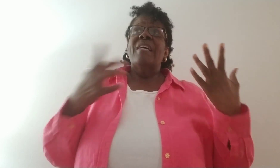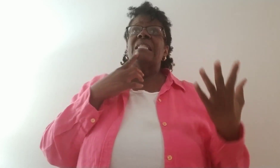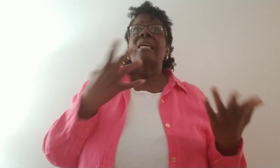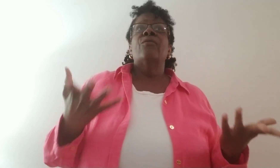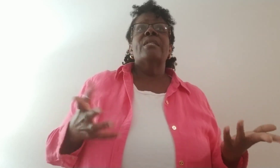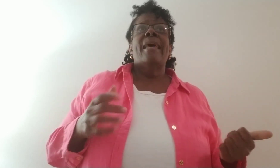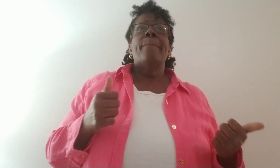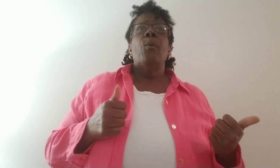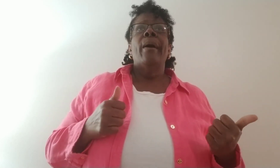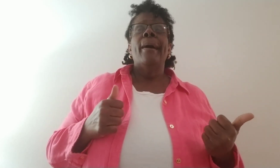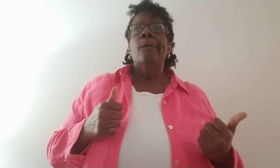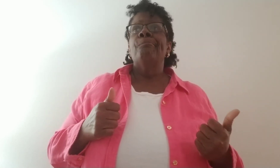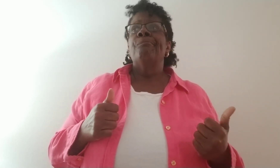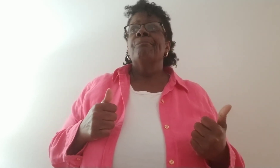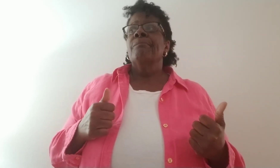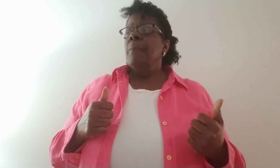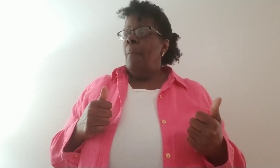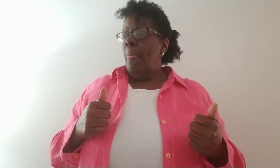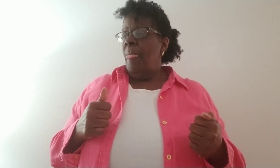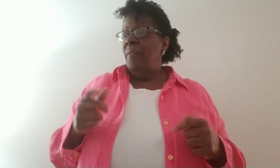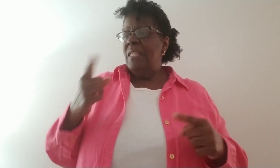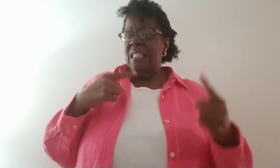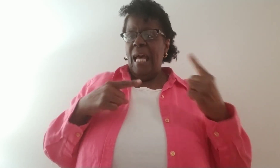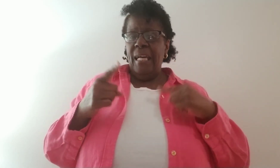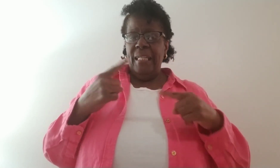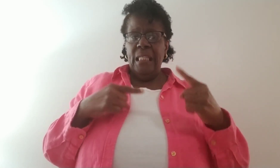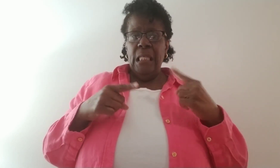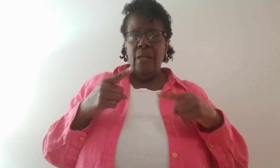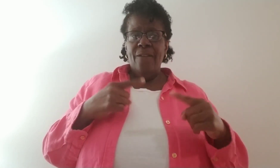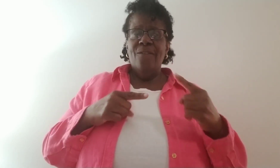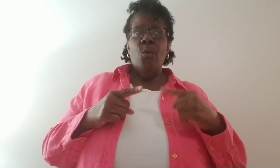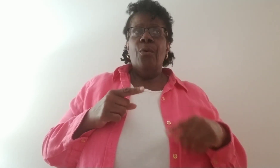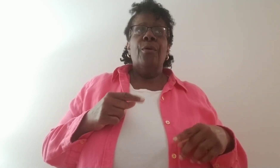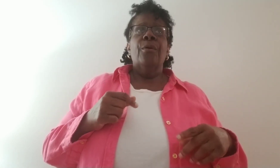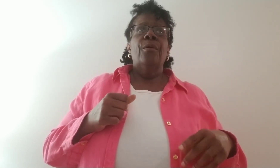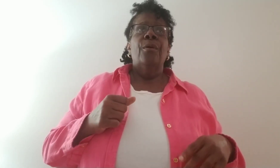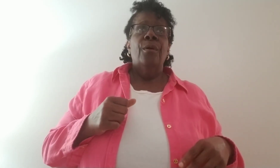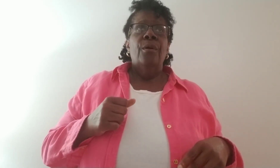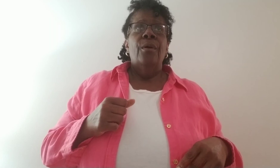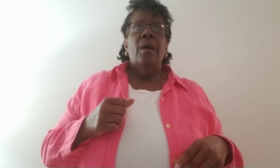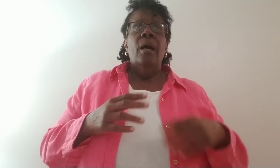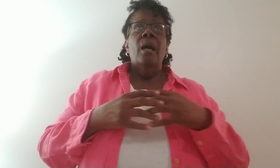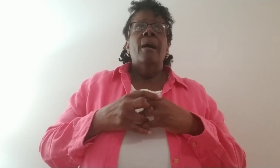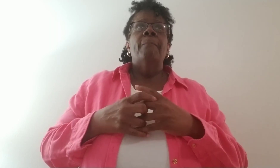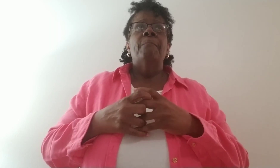said, for example, the sign for,